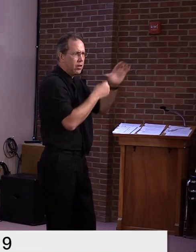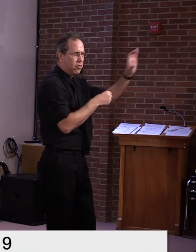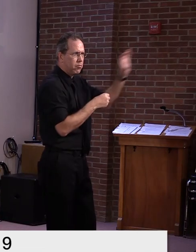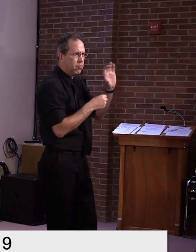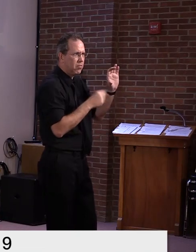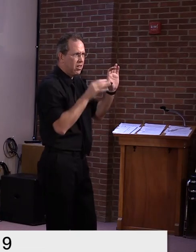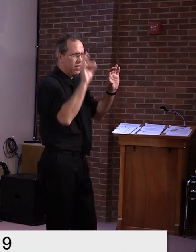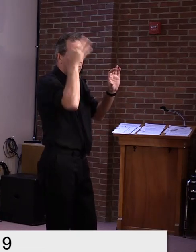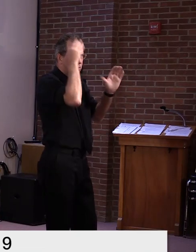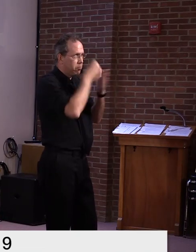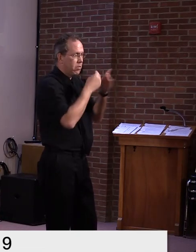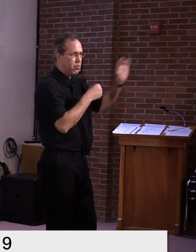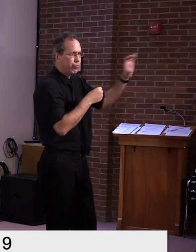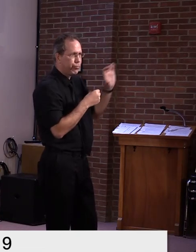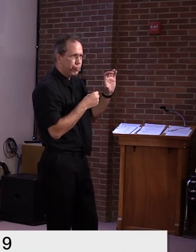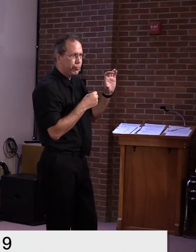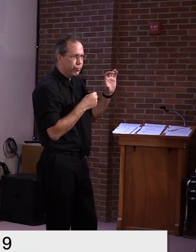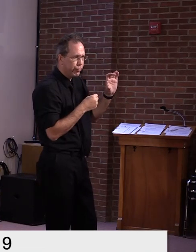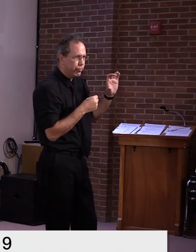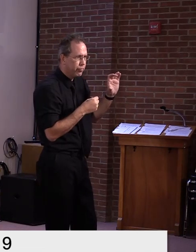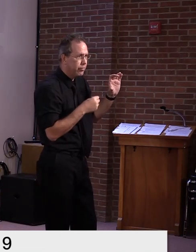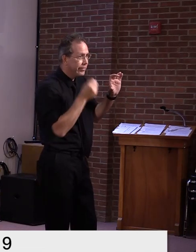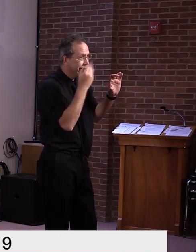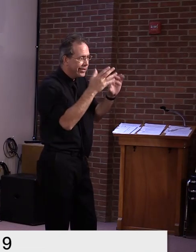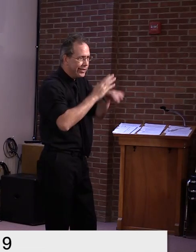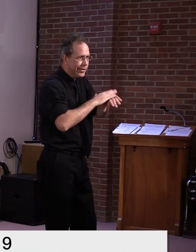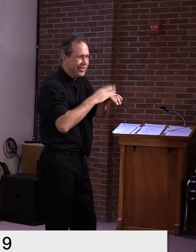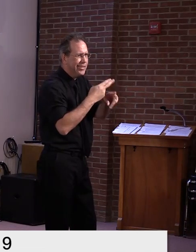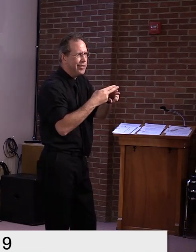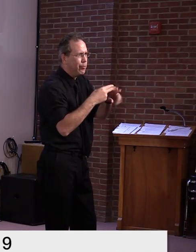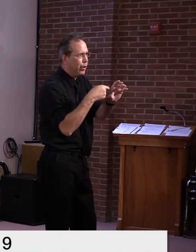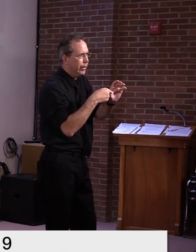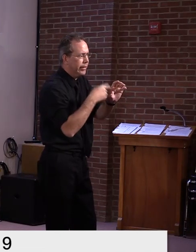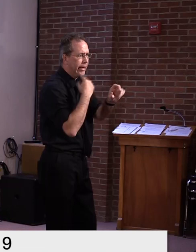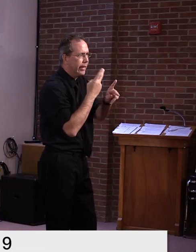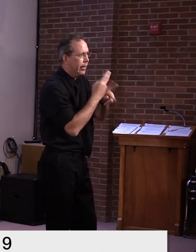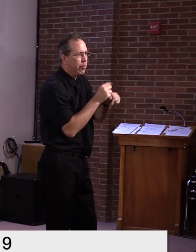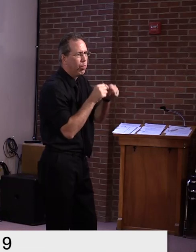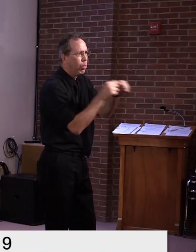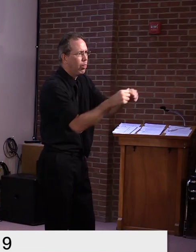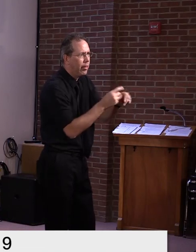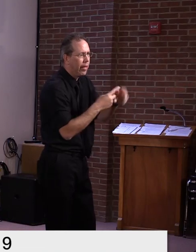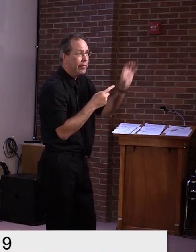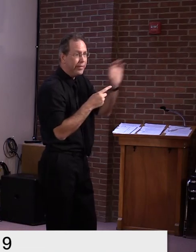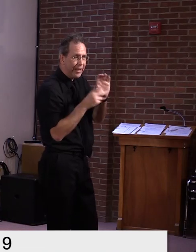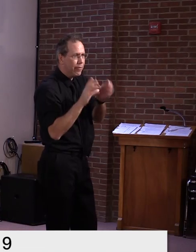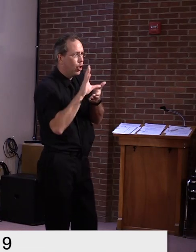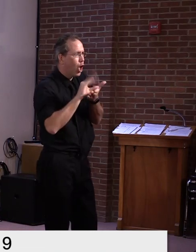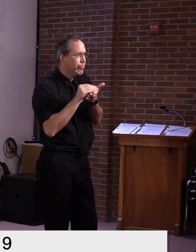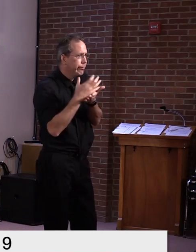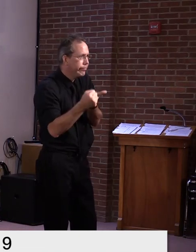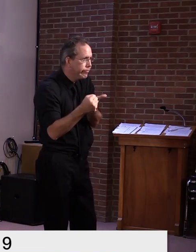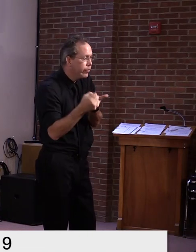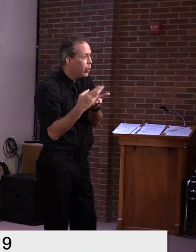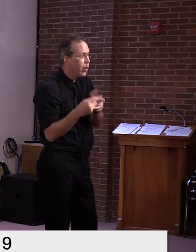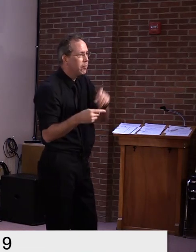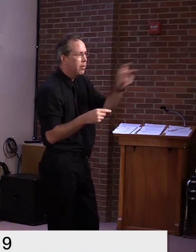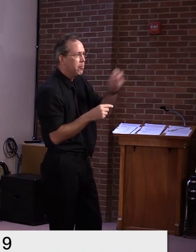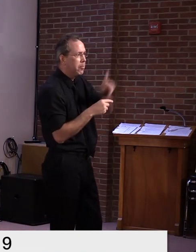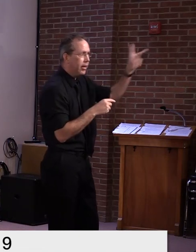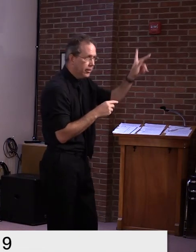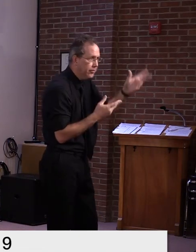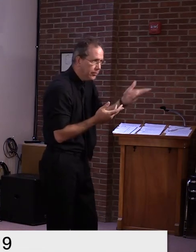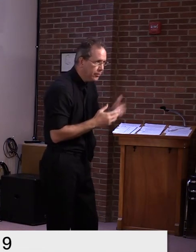It will not be a permanent change to households' monthly benefits, but it is critical to provide eligible